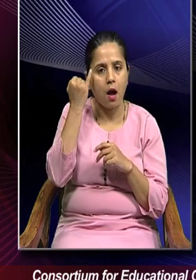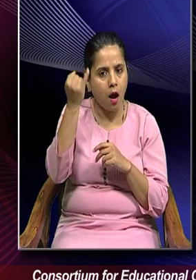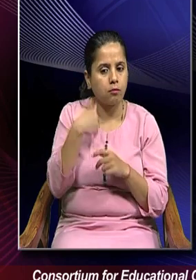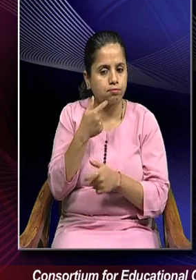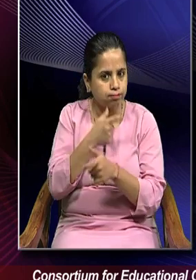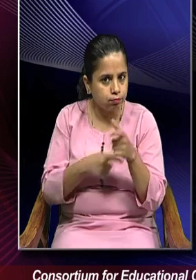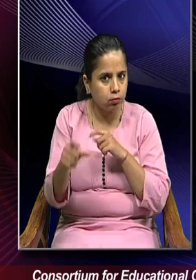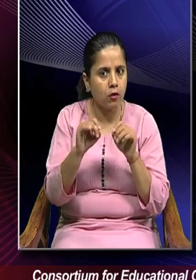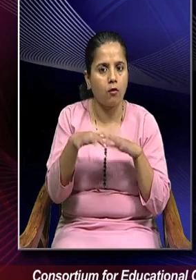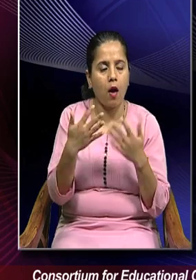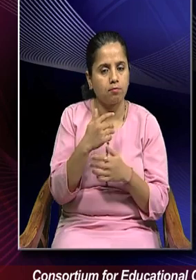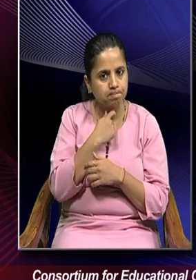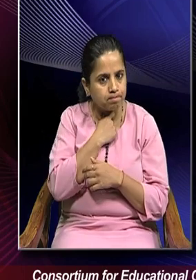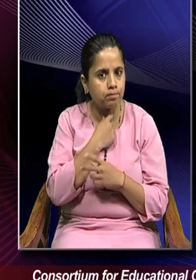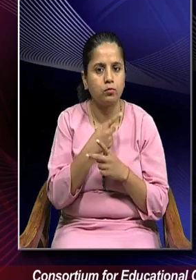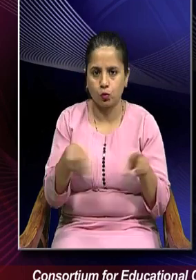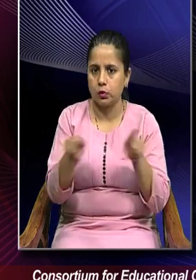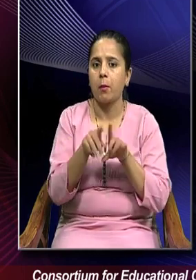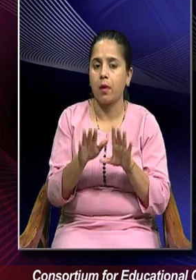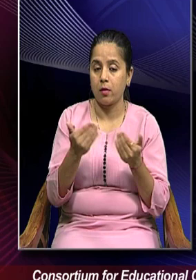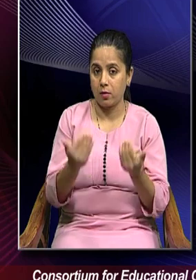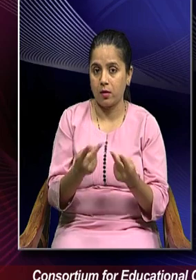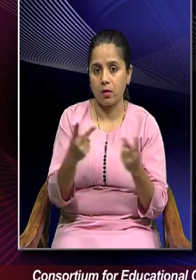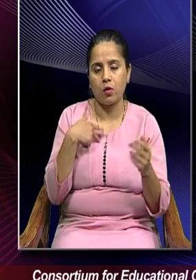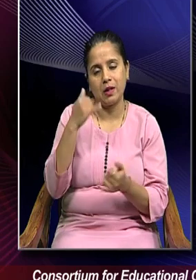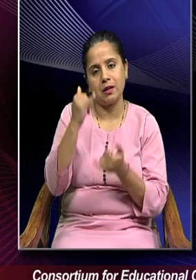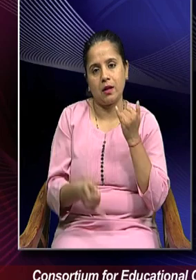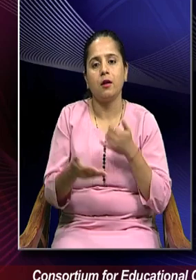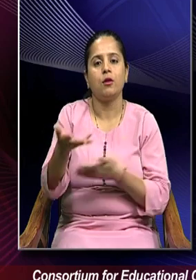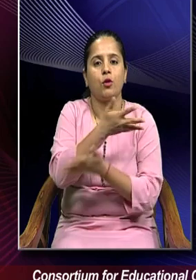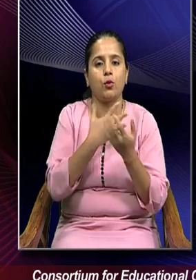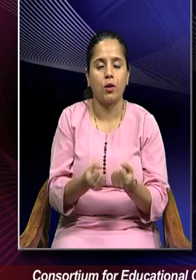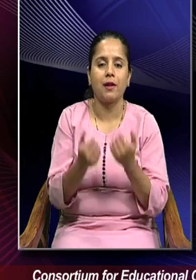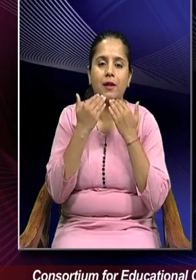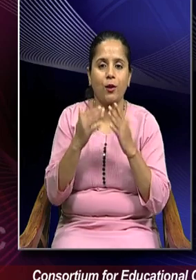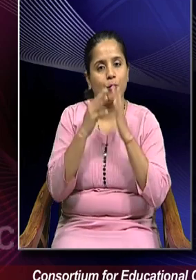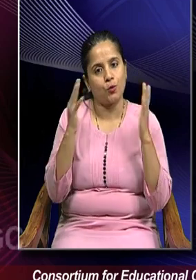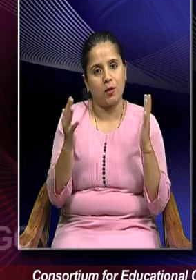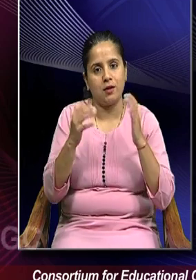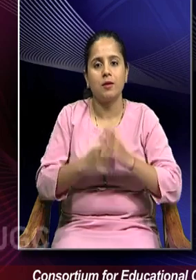compassion, family commitment as well. So, with this I would like to end the discussion. Thank you very much.